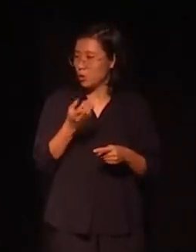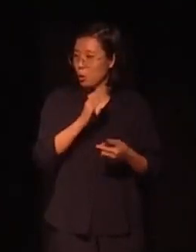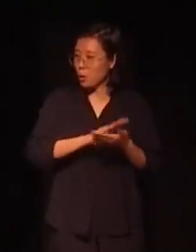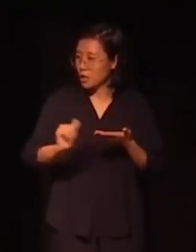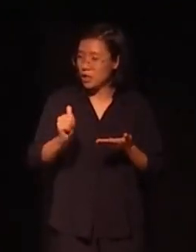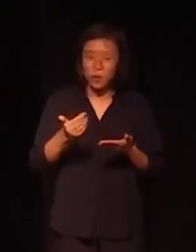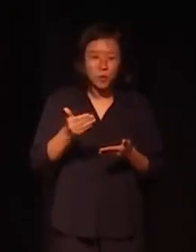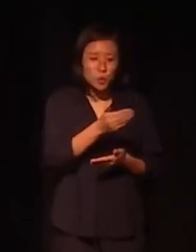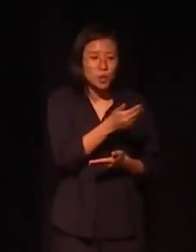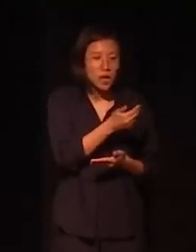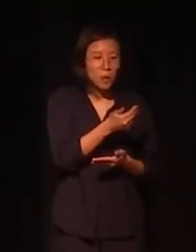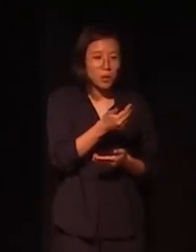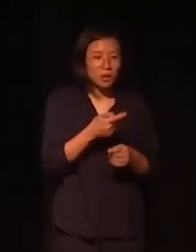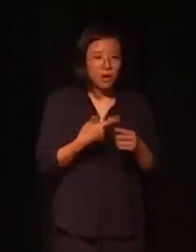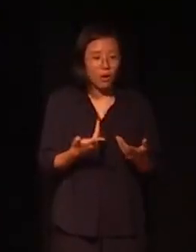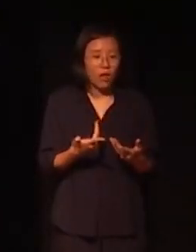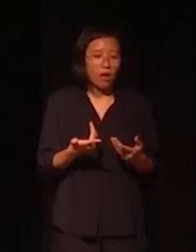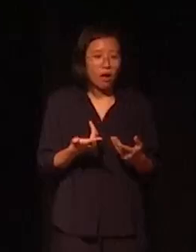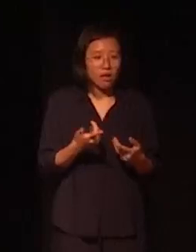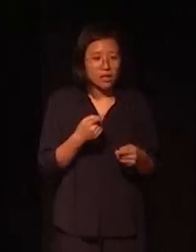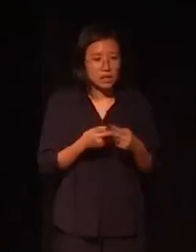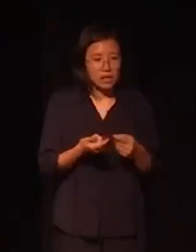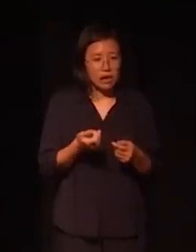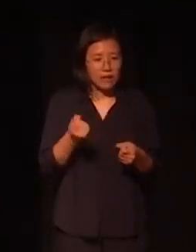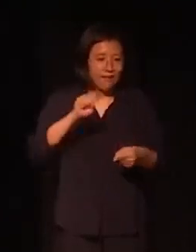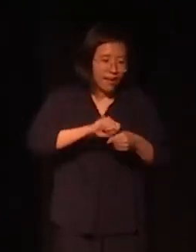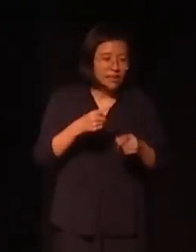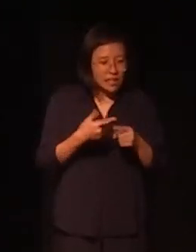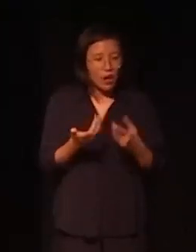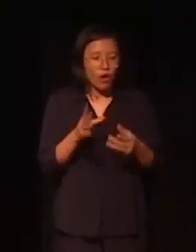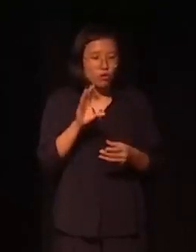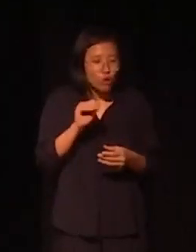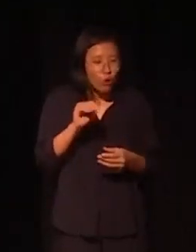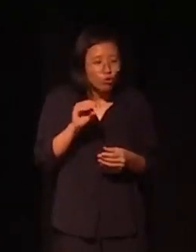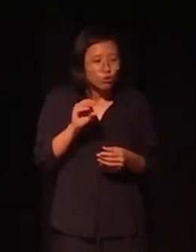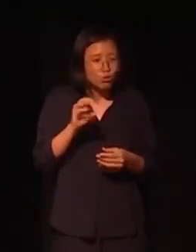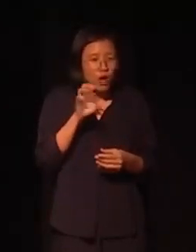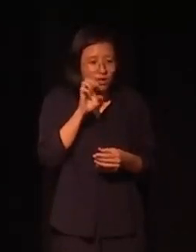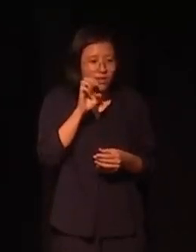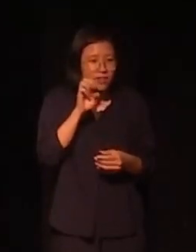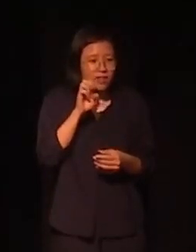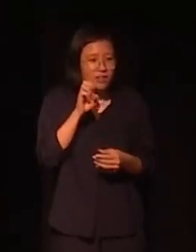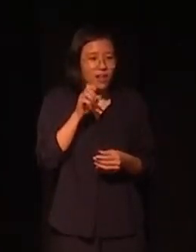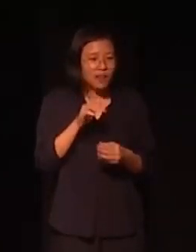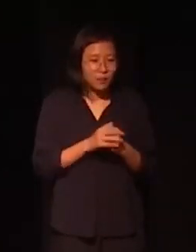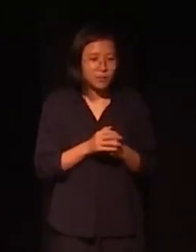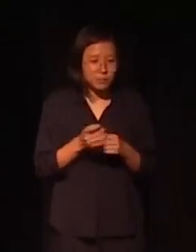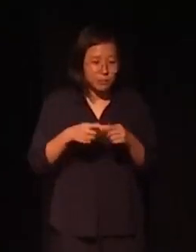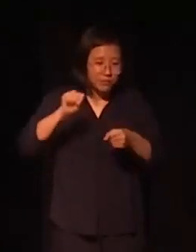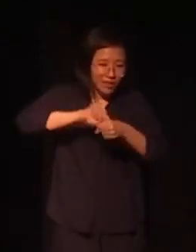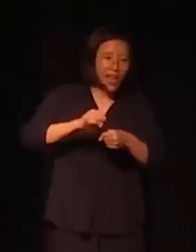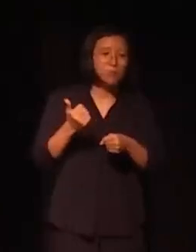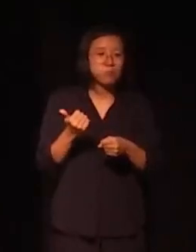beg your pardon, you can simply say that this is something crispy. So the word crispy is added for this